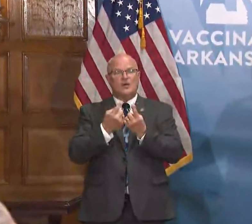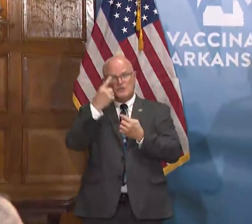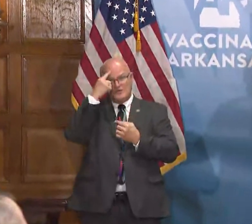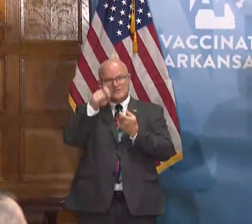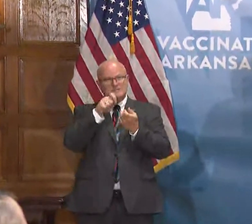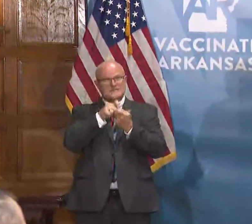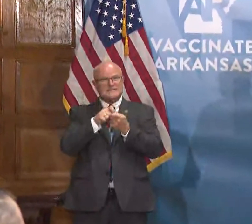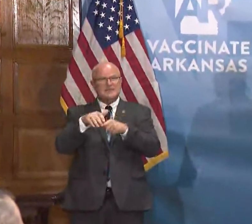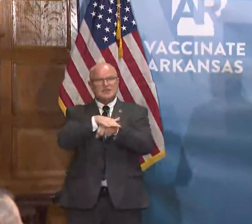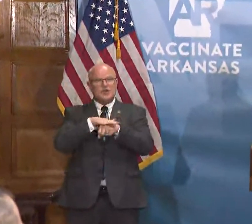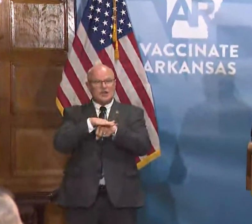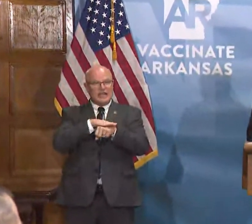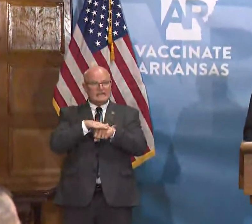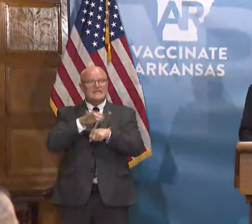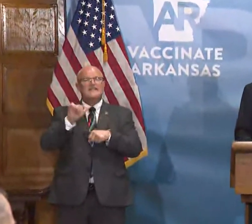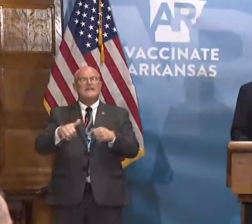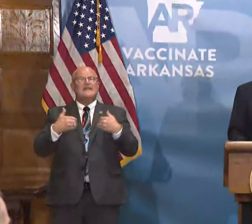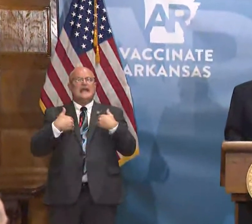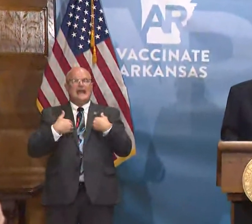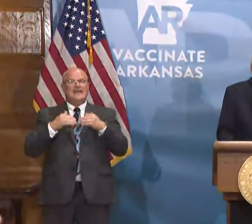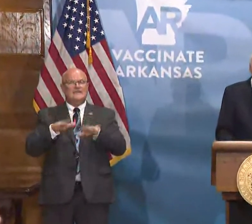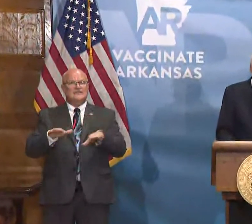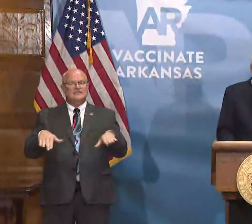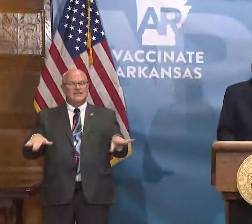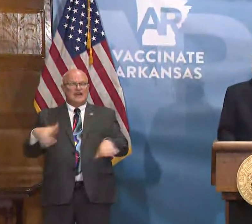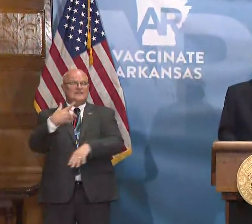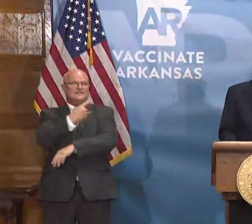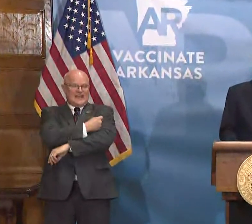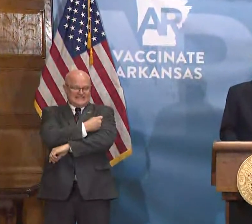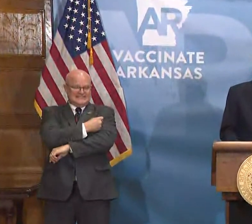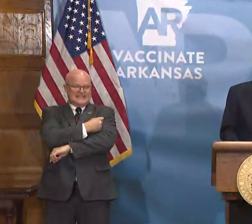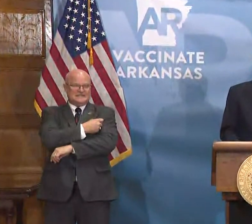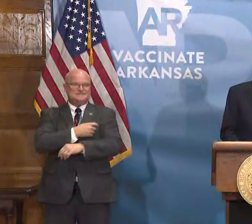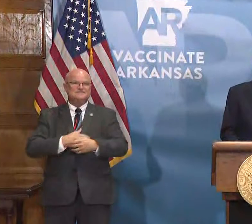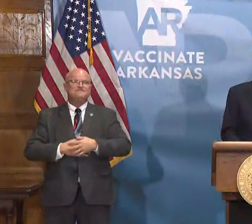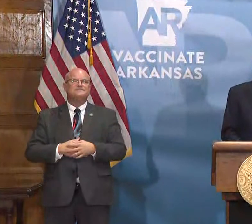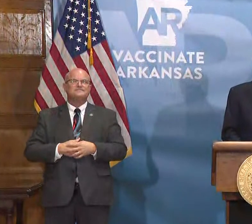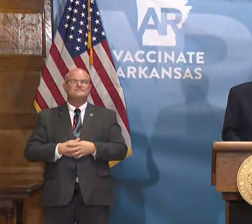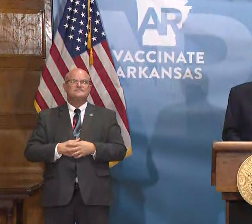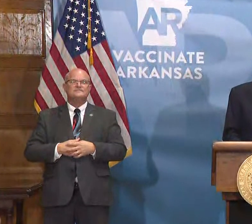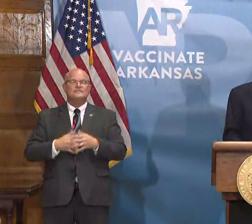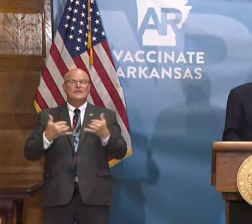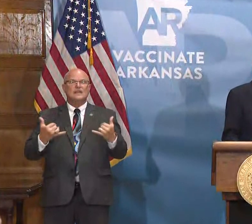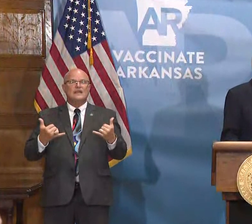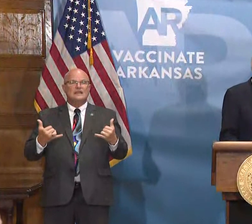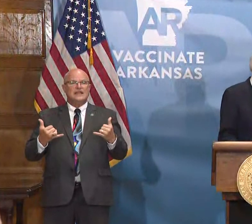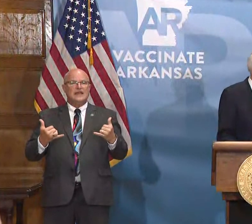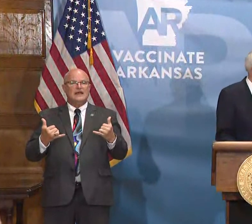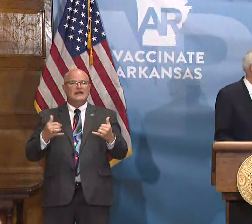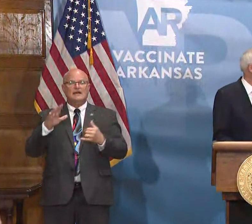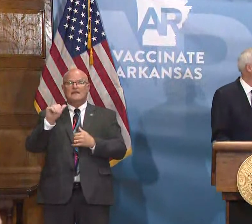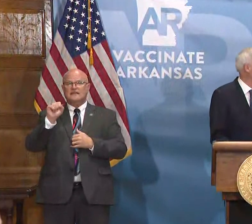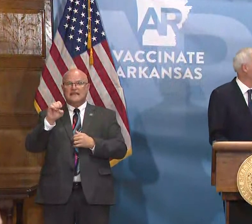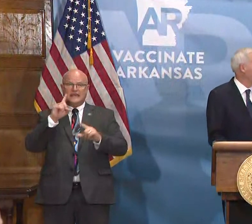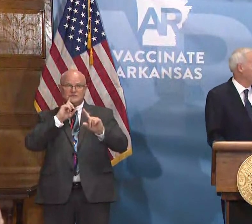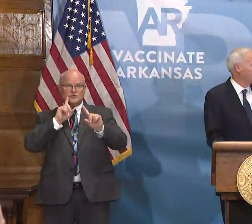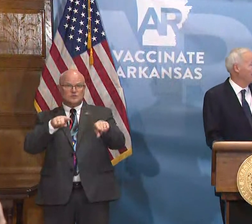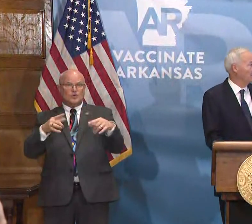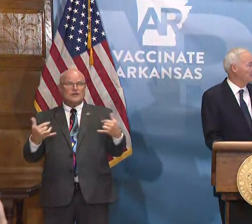a specific location that you can have your child vaccinated. With that, we'll go to our case